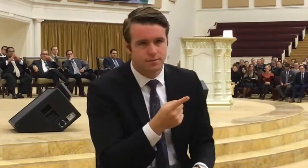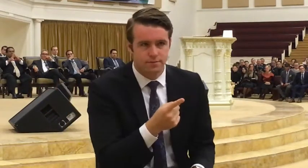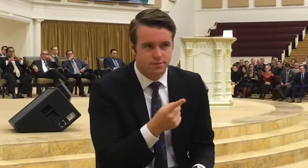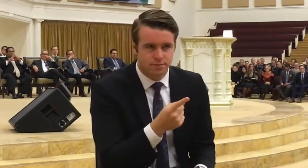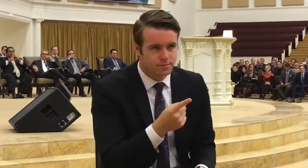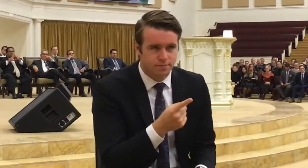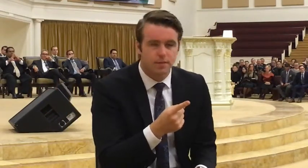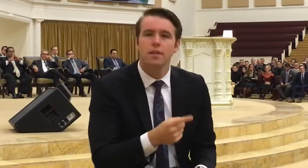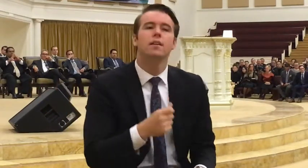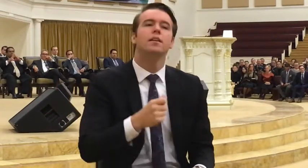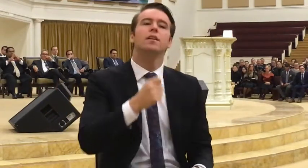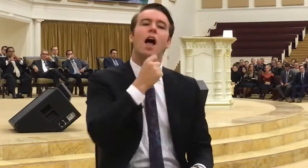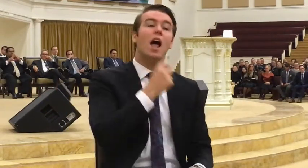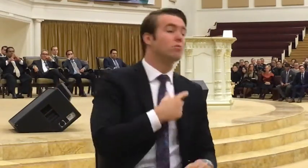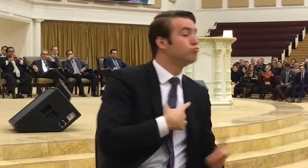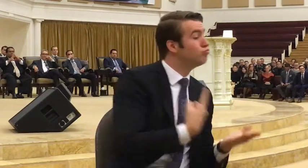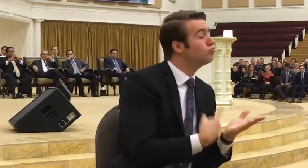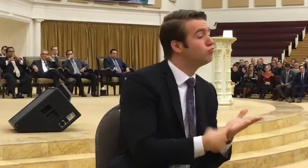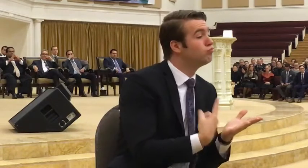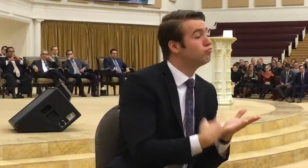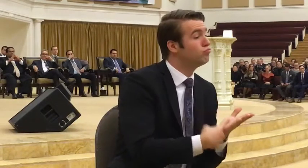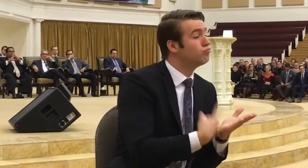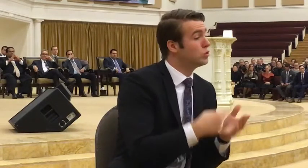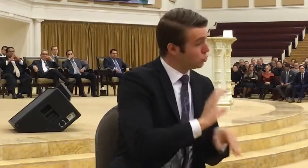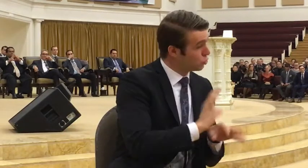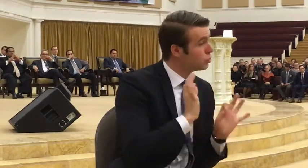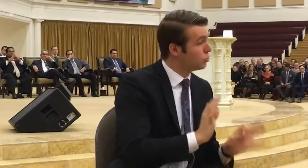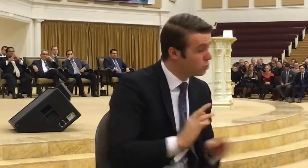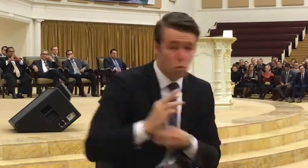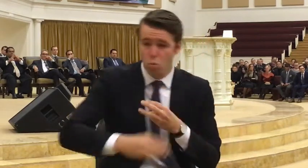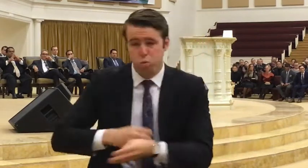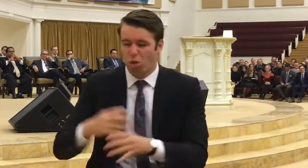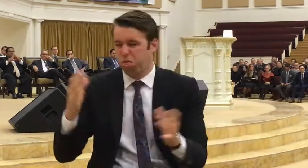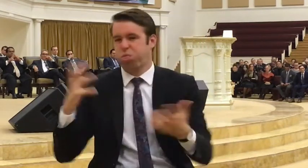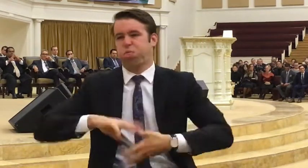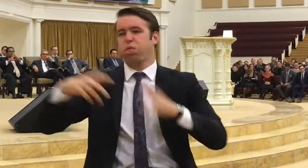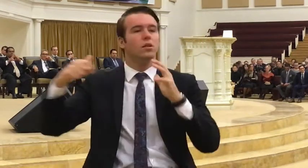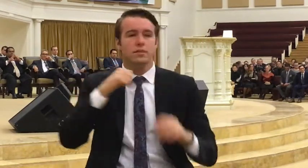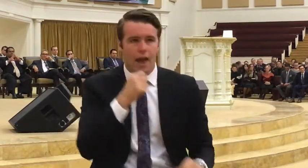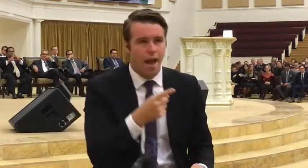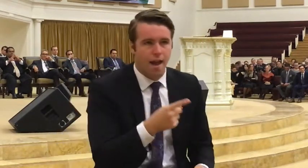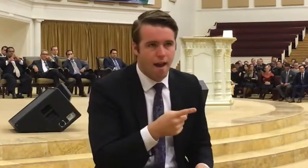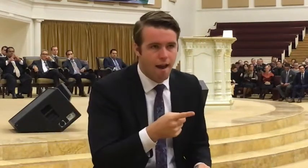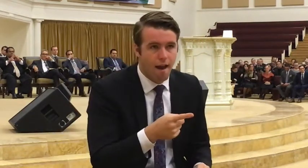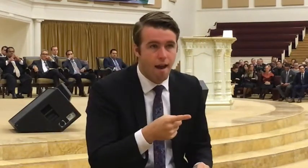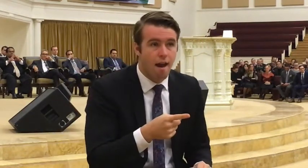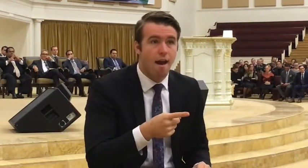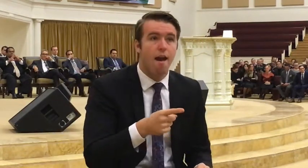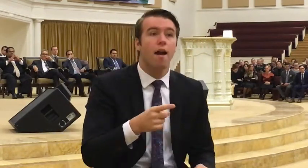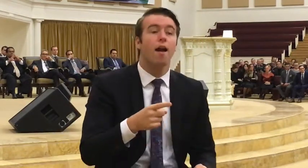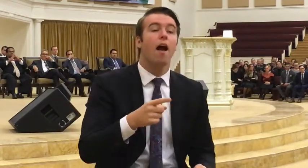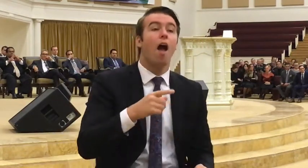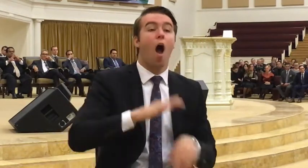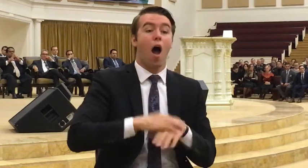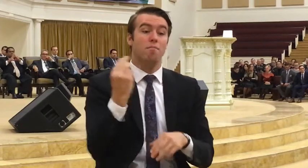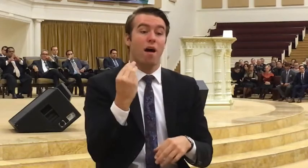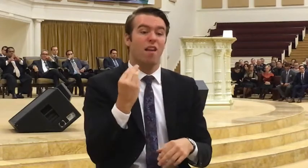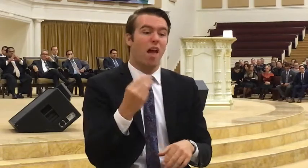He didn't have two different conversations. He didn't pick up an ungodly brogue on